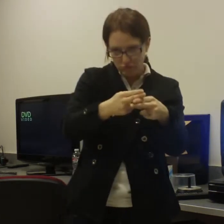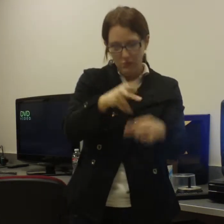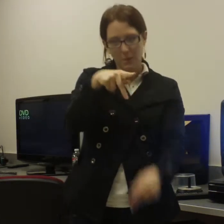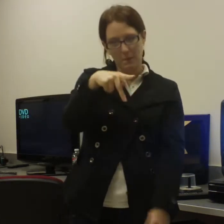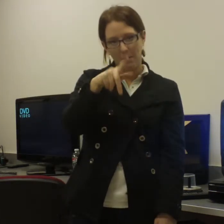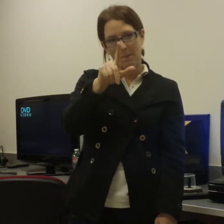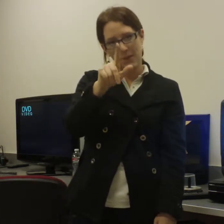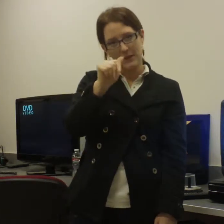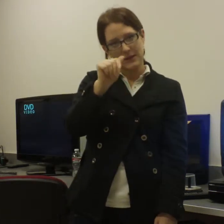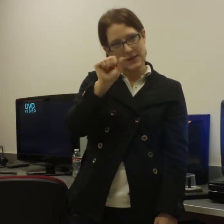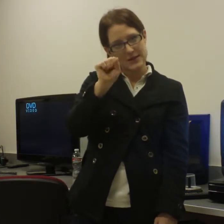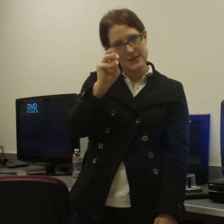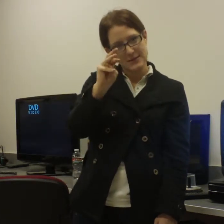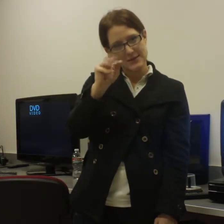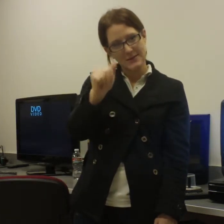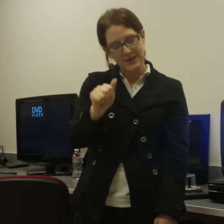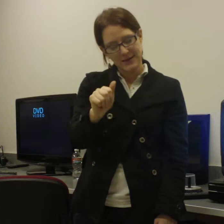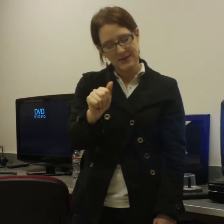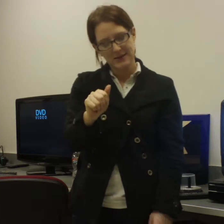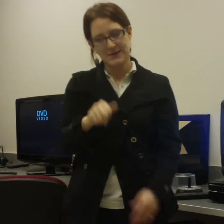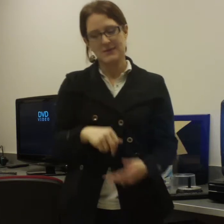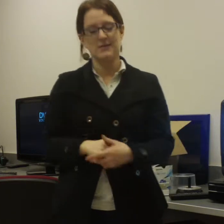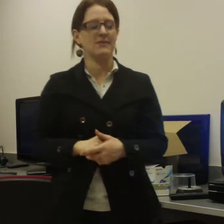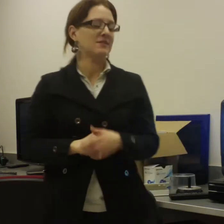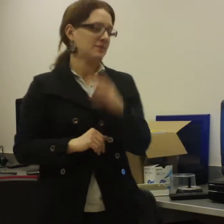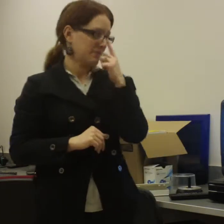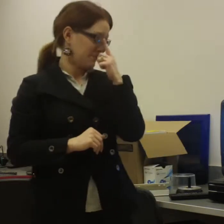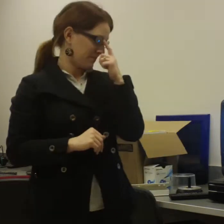Yeah. Get my S and my M's mixed up. There we go. Plasma.